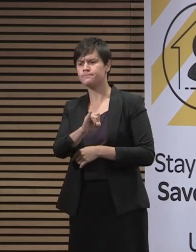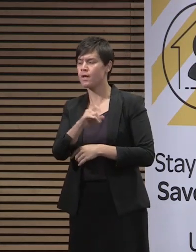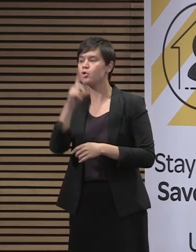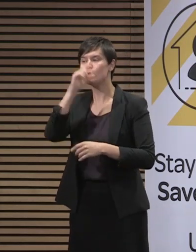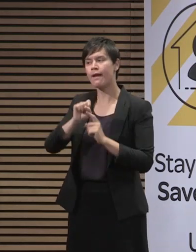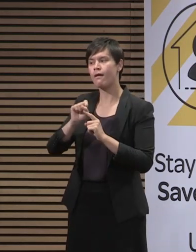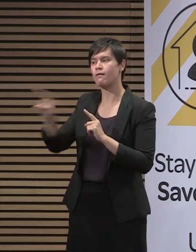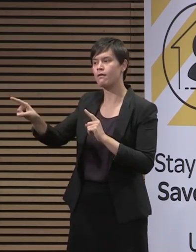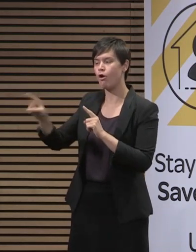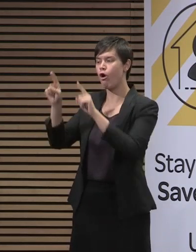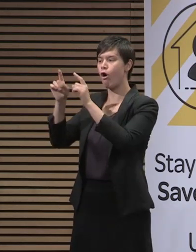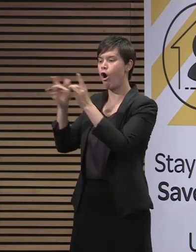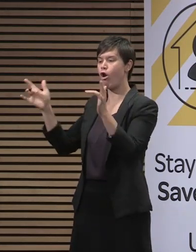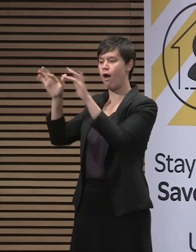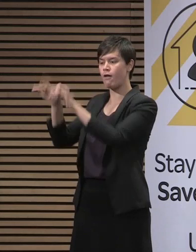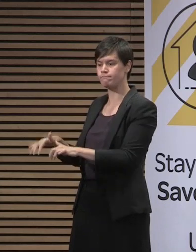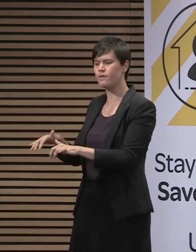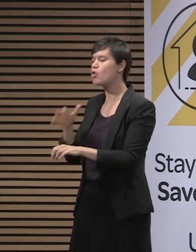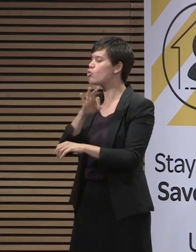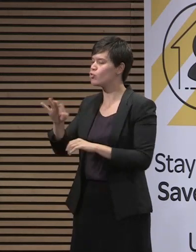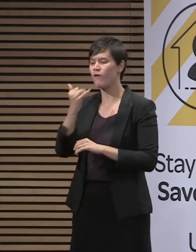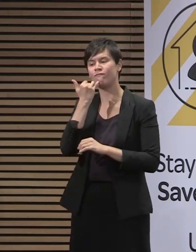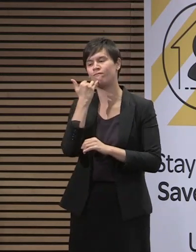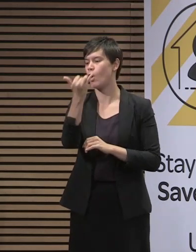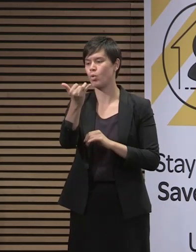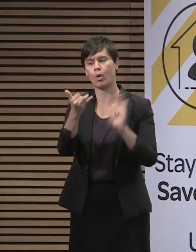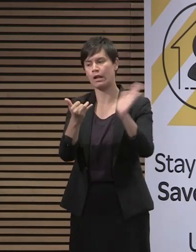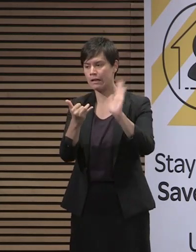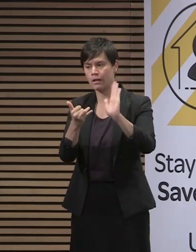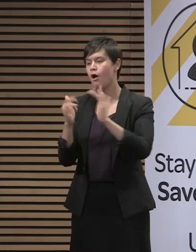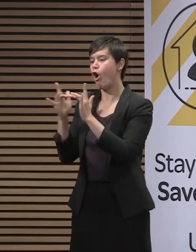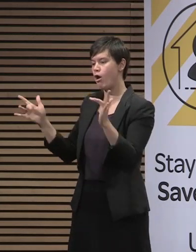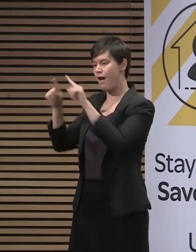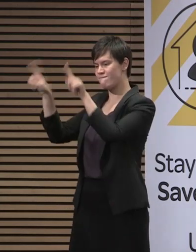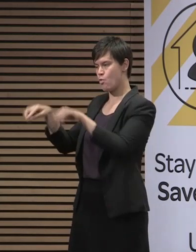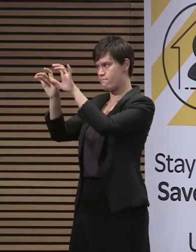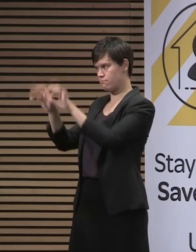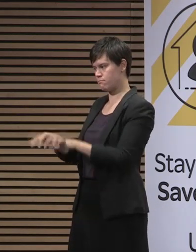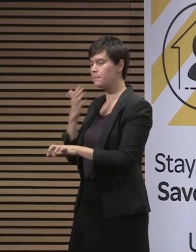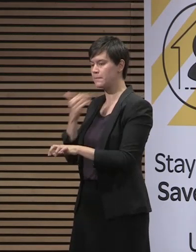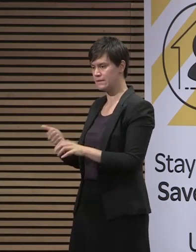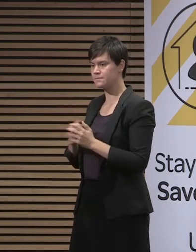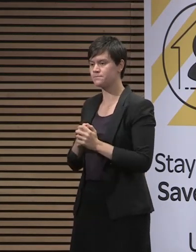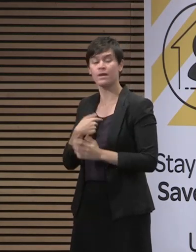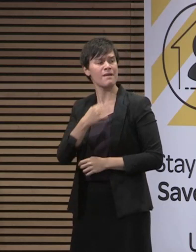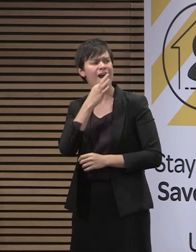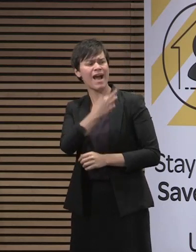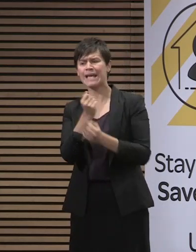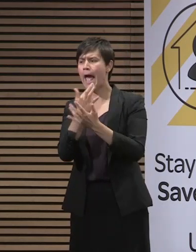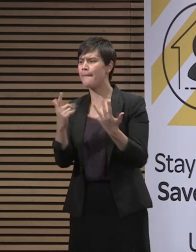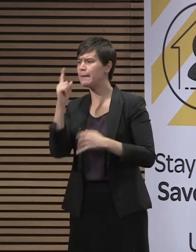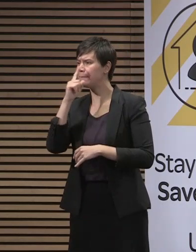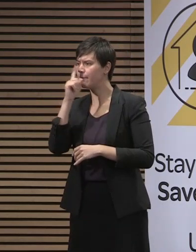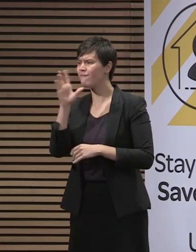form than picking up the phone. That's one way we can make sure we're triaging those calls. Toba. How many foreign nationals are still in New Zealand to get